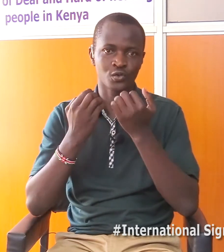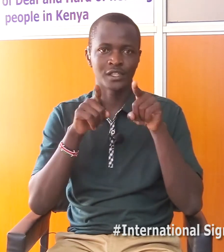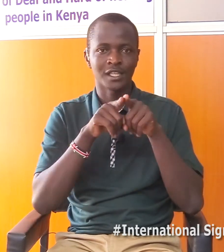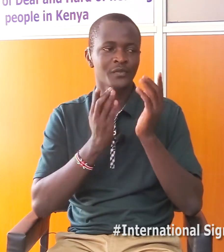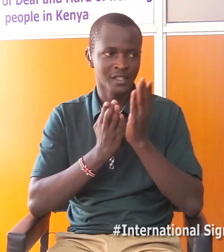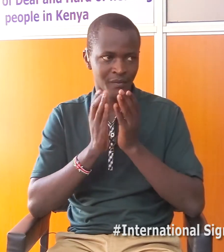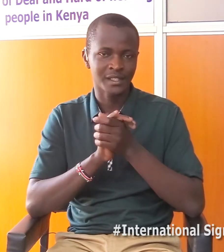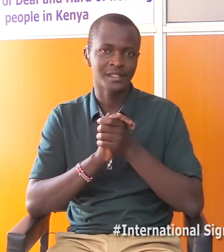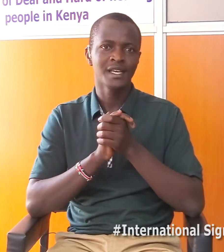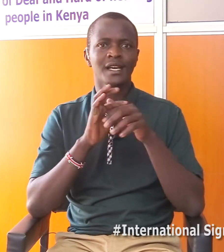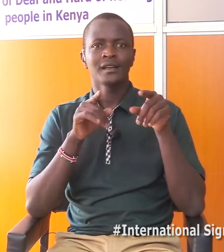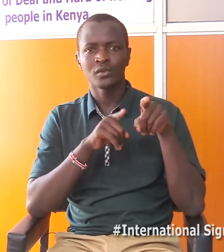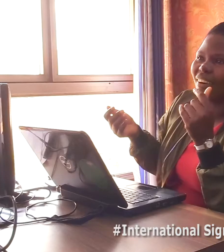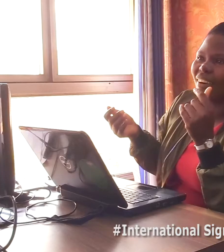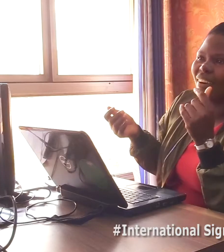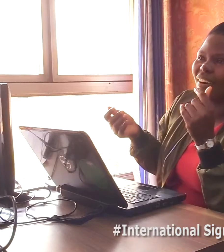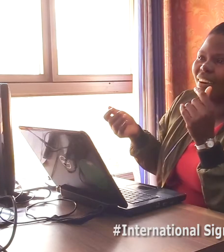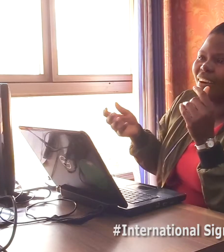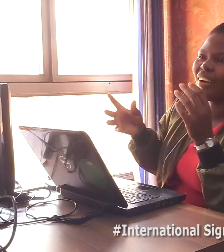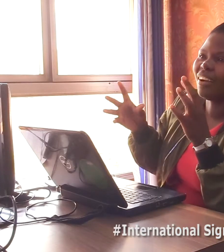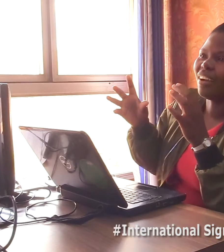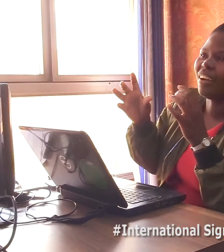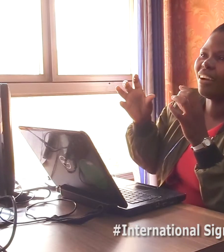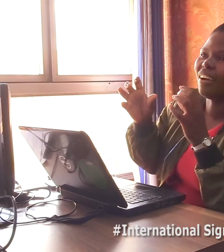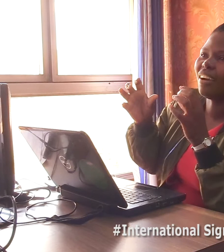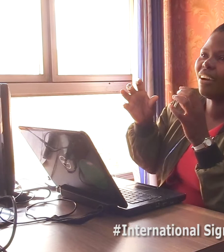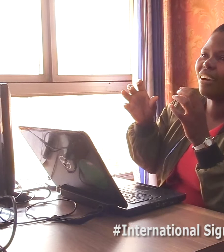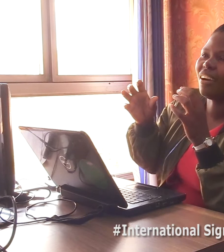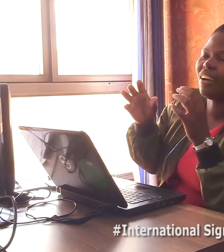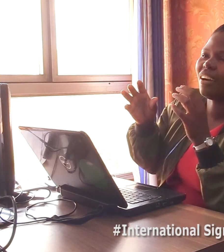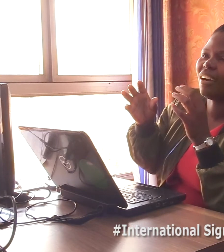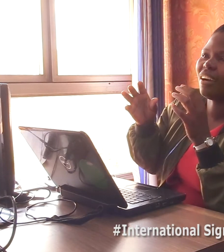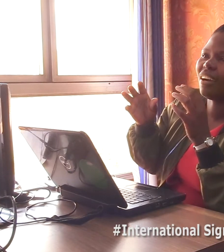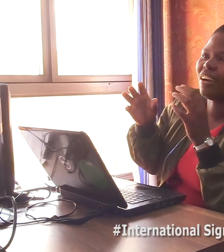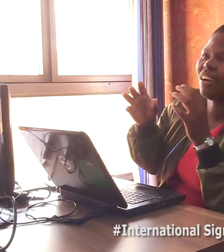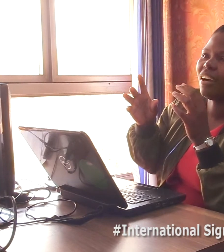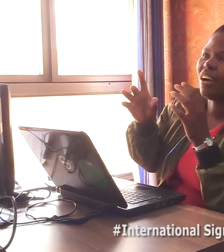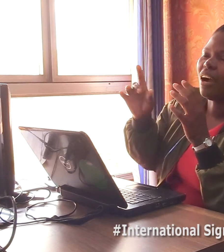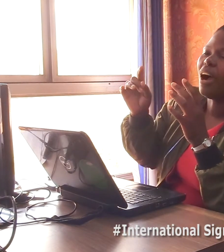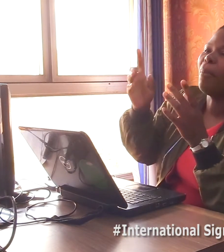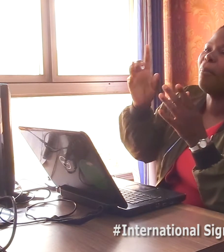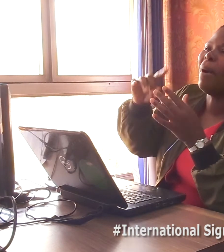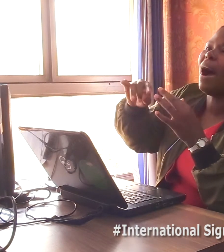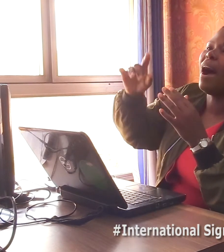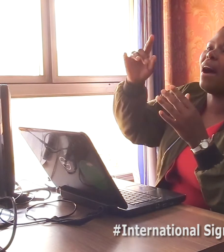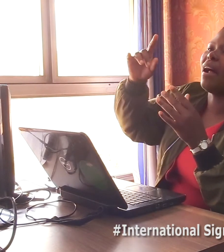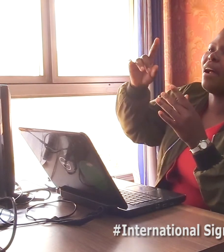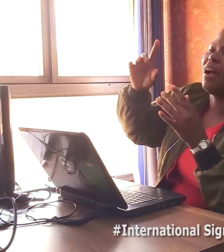the same services. You and I might have come across a deaf person and we have problems communicating because you cannot